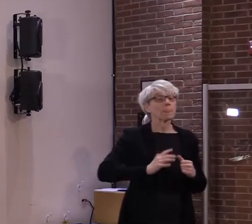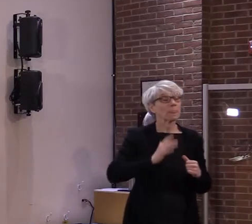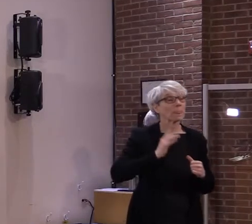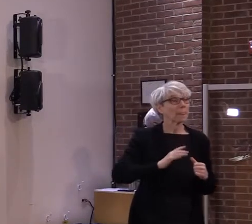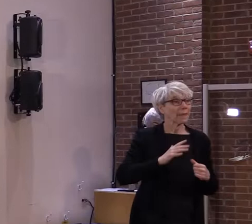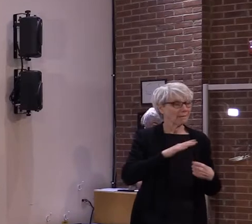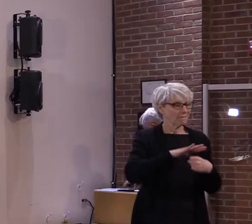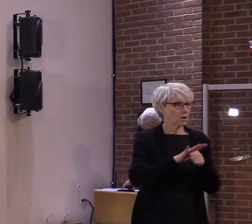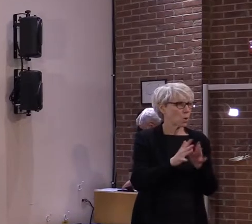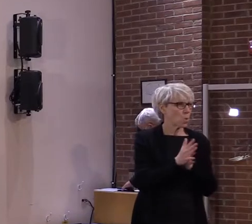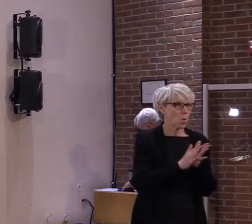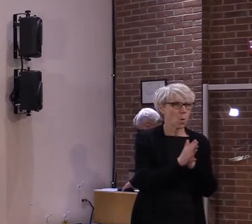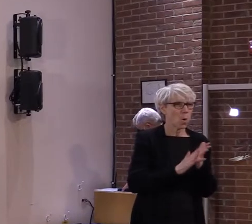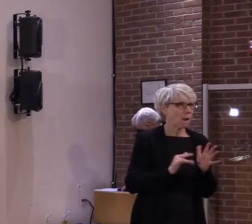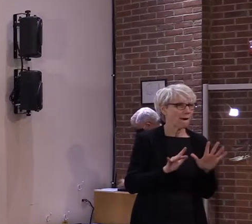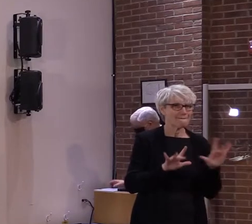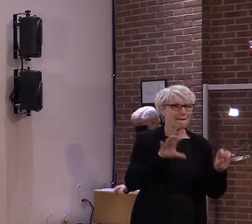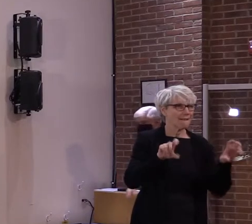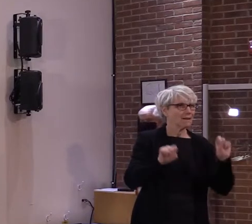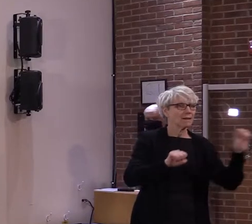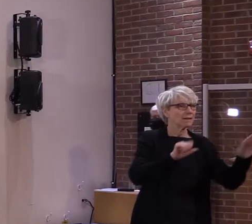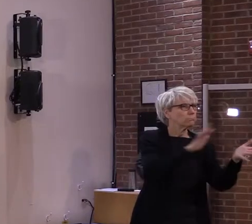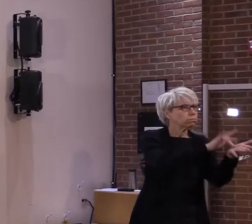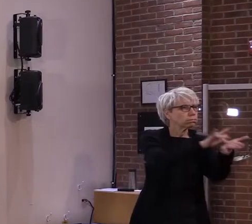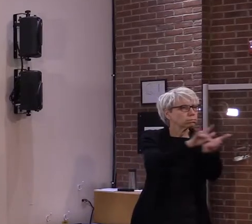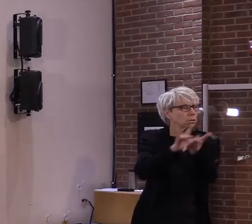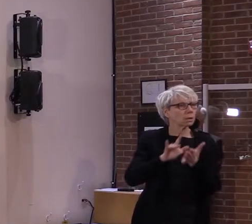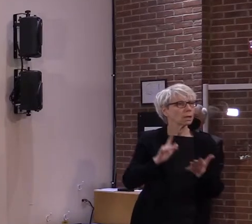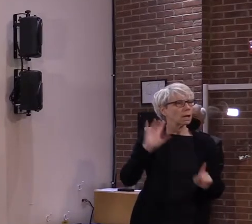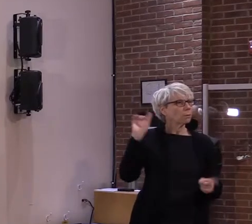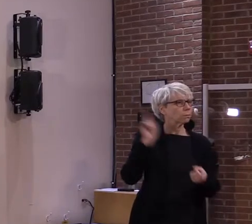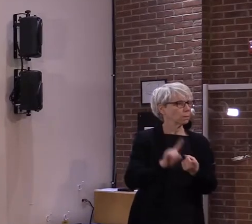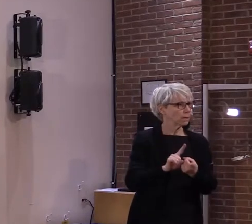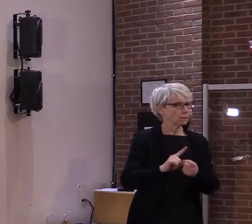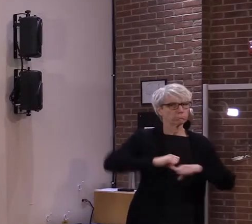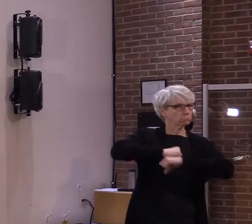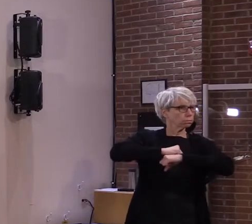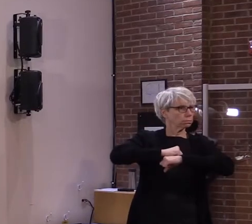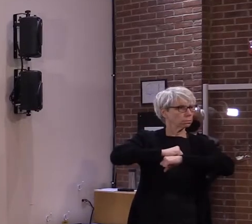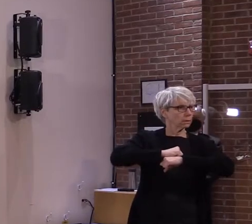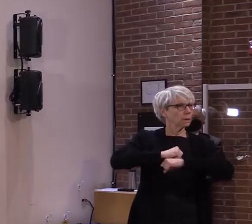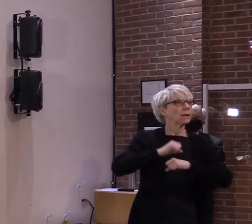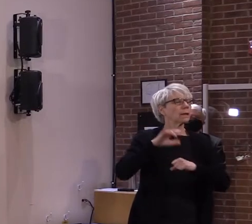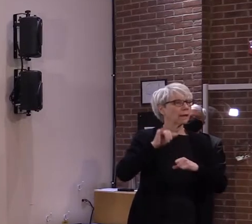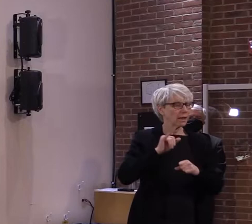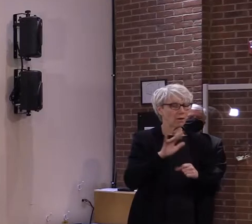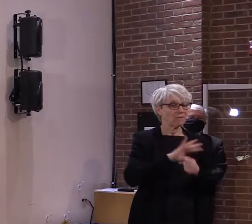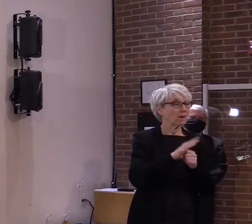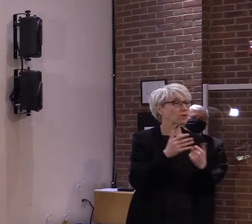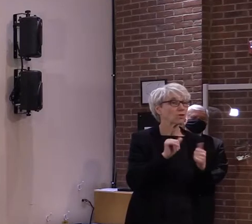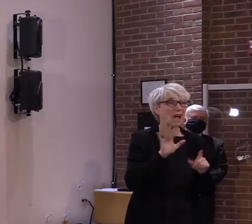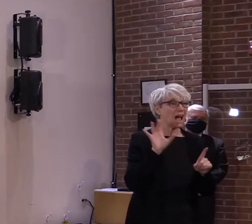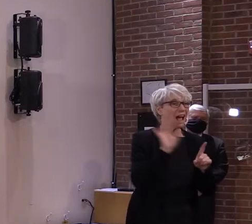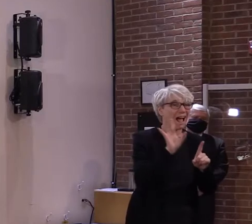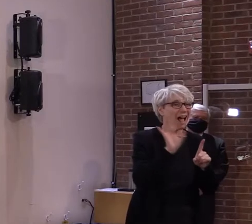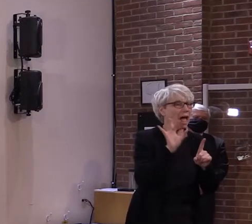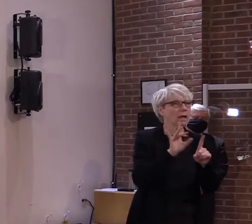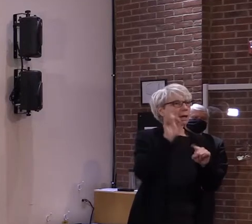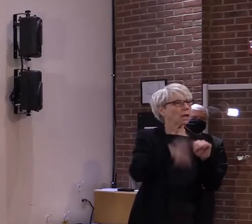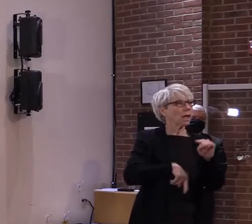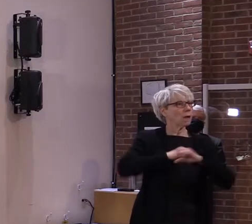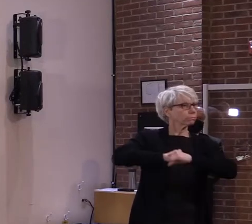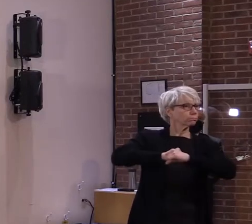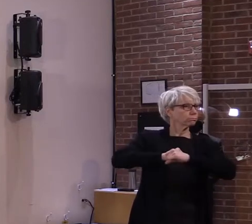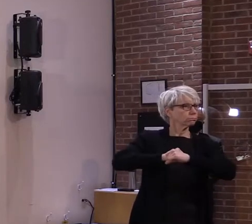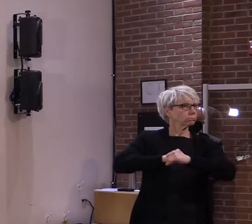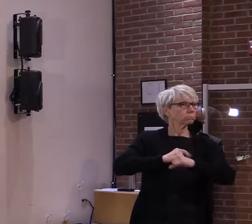new person to infect, there will be a much higher chance it is instead stopped in its tracks. That